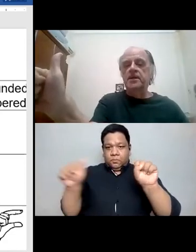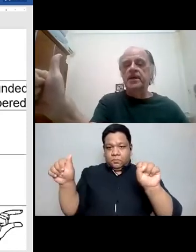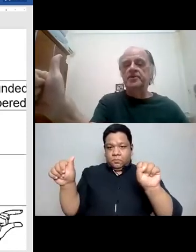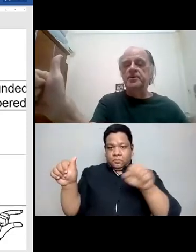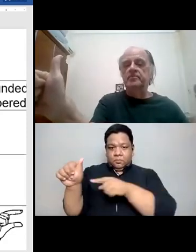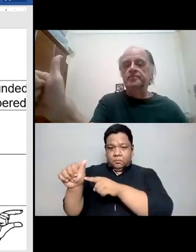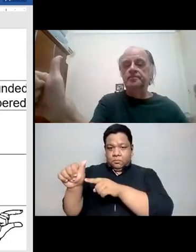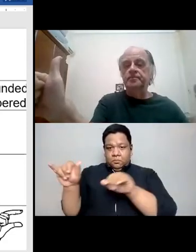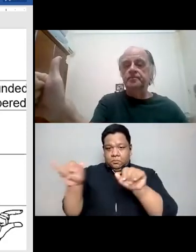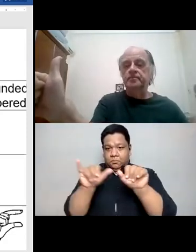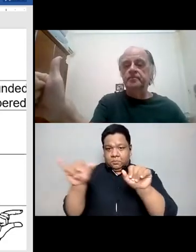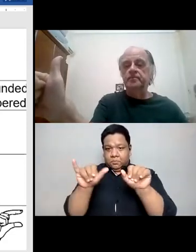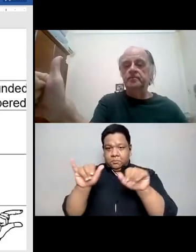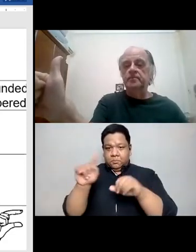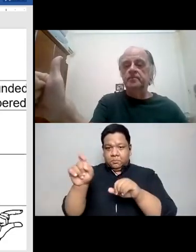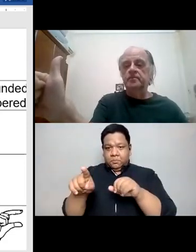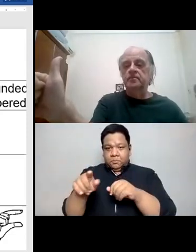Not the same handshake.